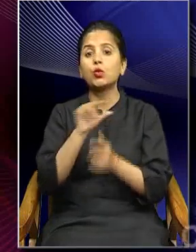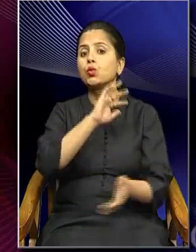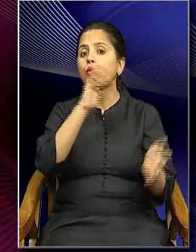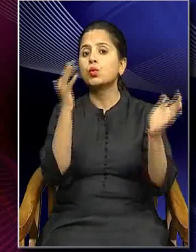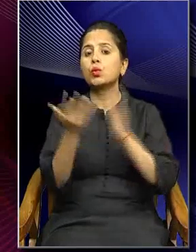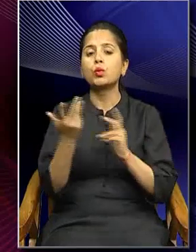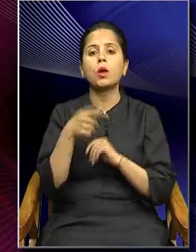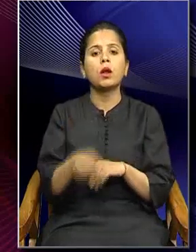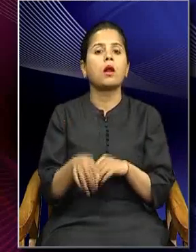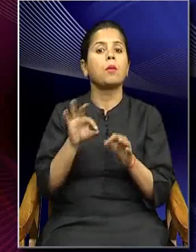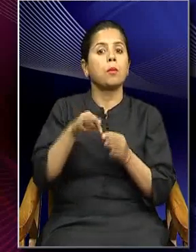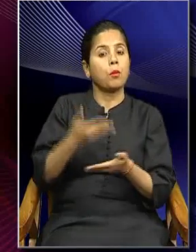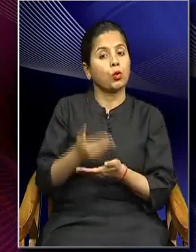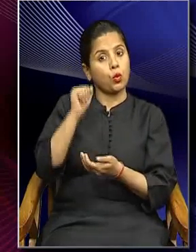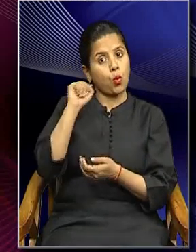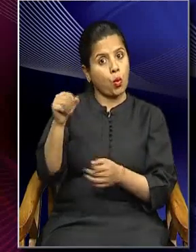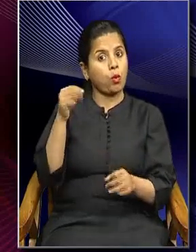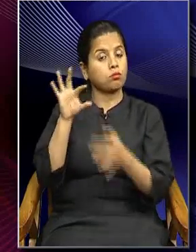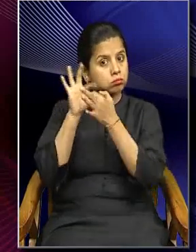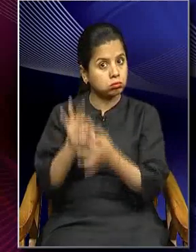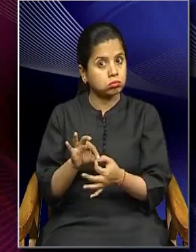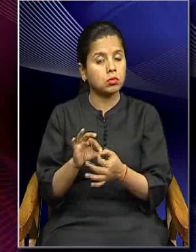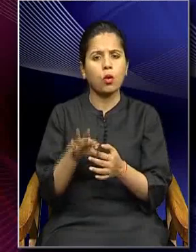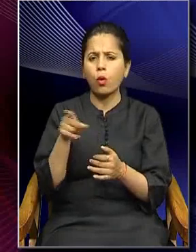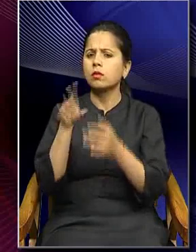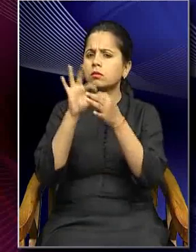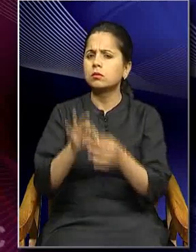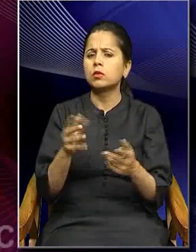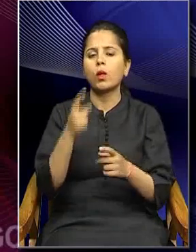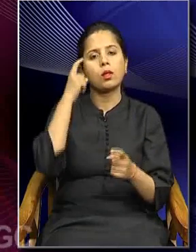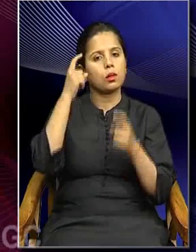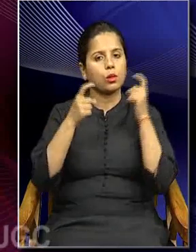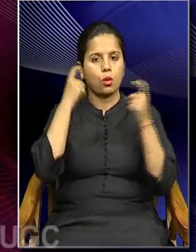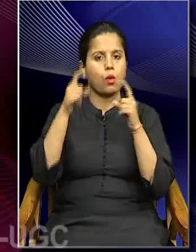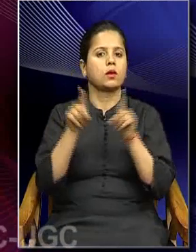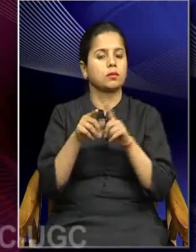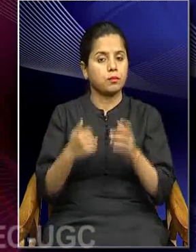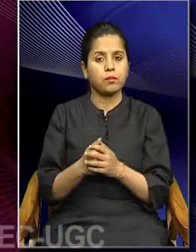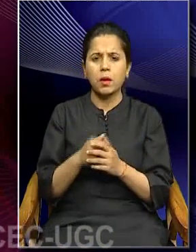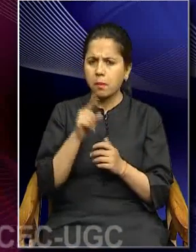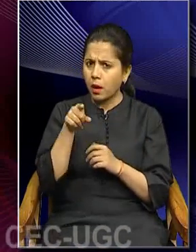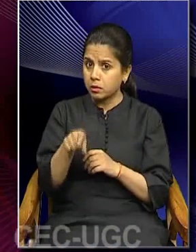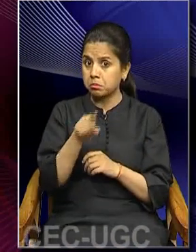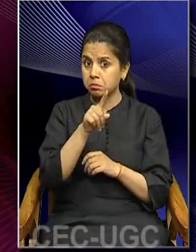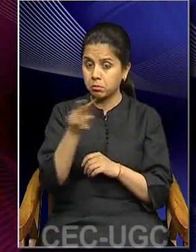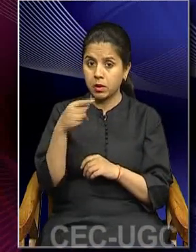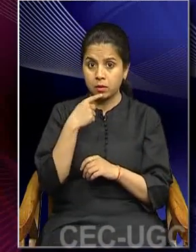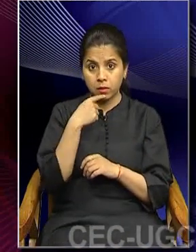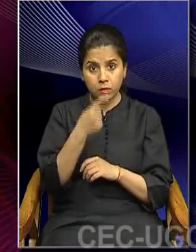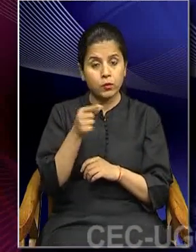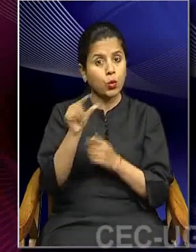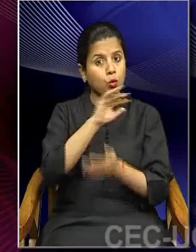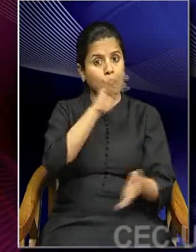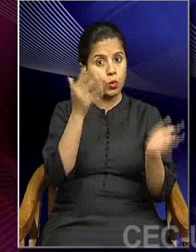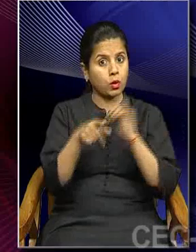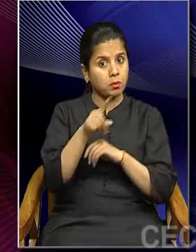are buddhyapeksha or relative to thought. But this does not mean that the universals